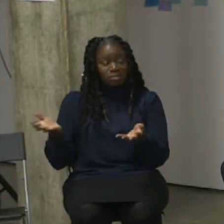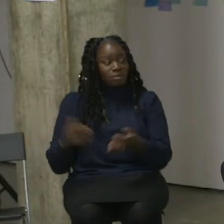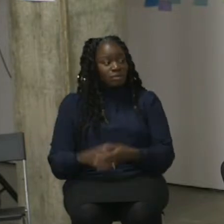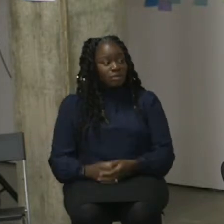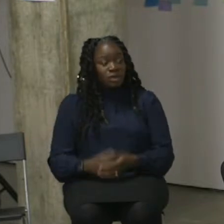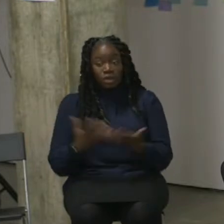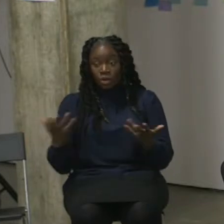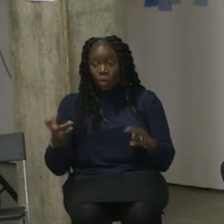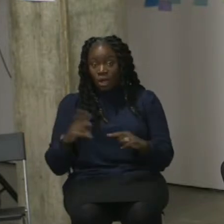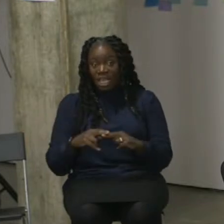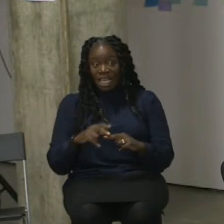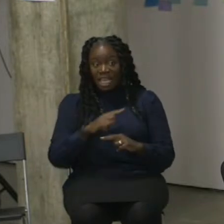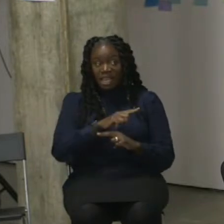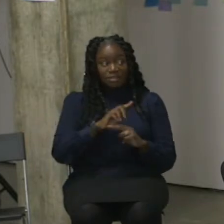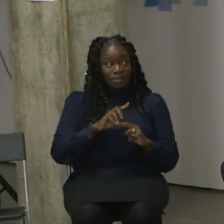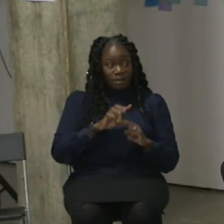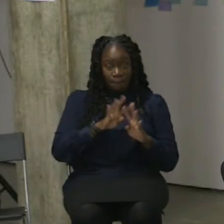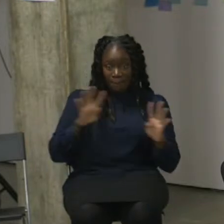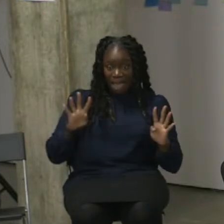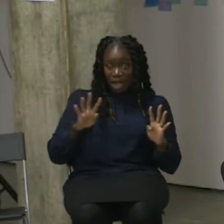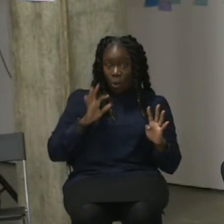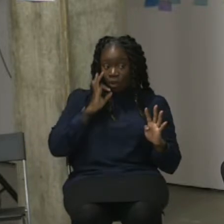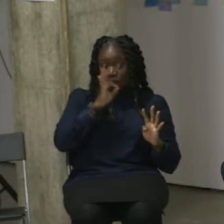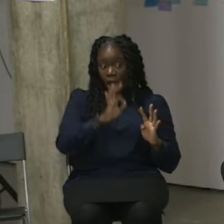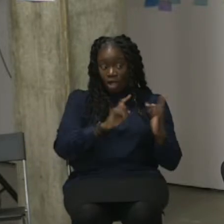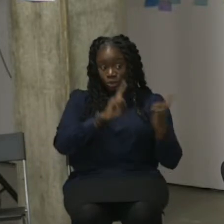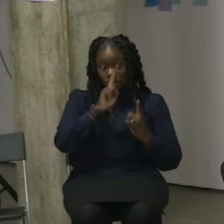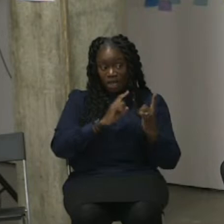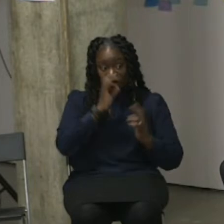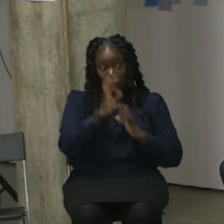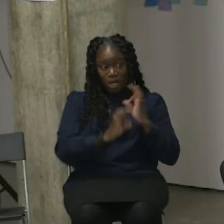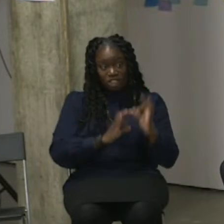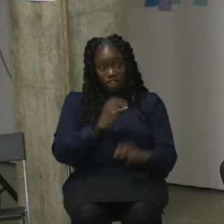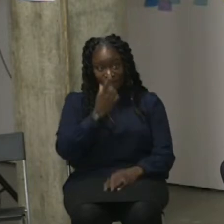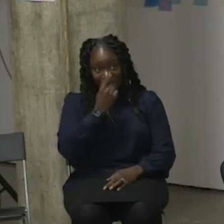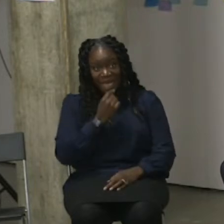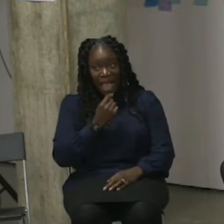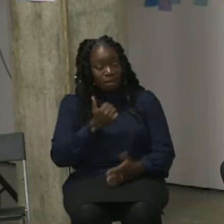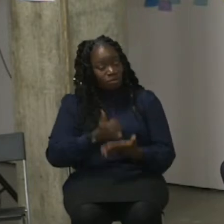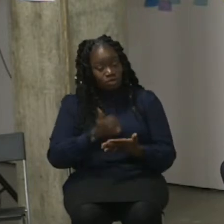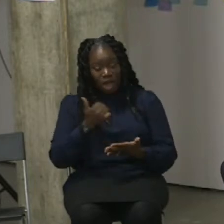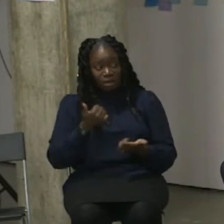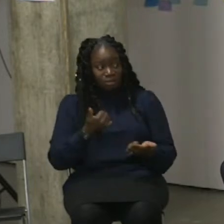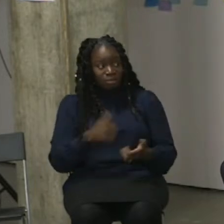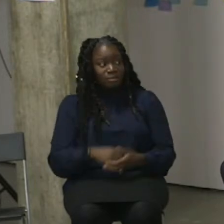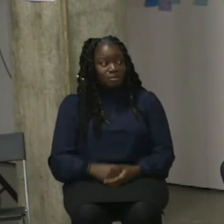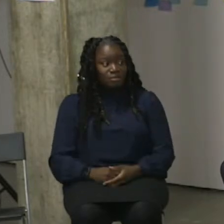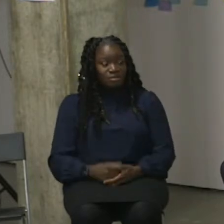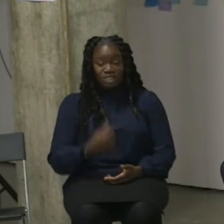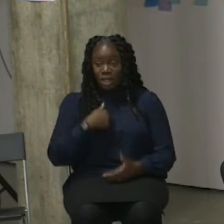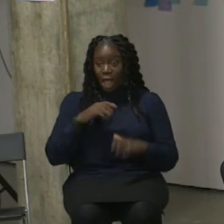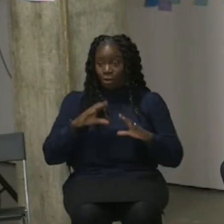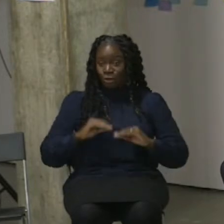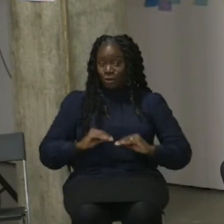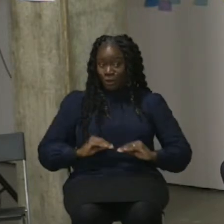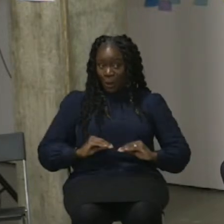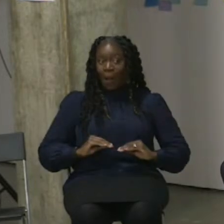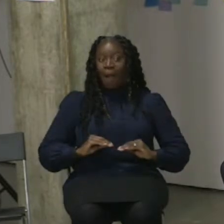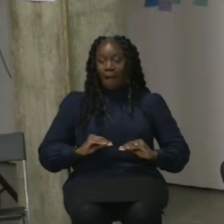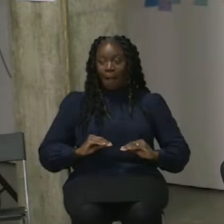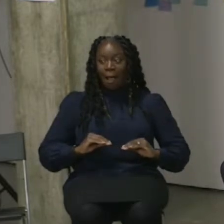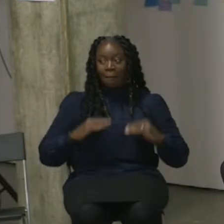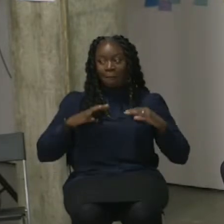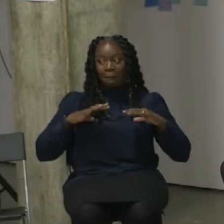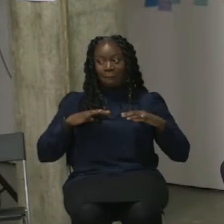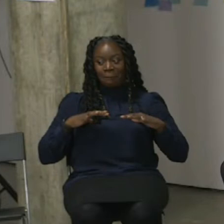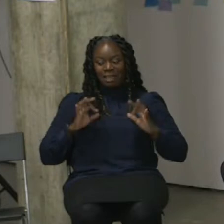Or if any of you would like to ask questions to each other, that would also be great. So I'll stop talking, I'll sit